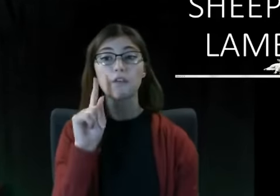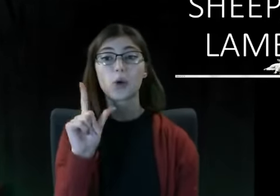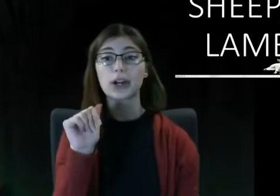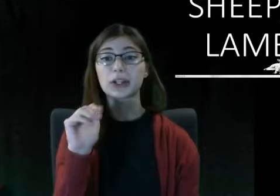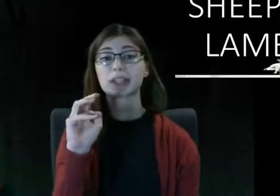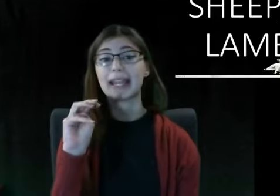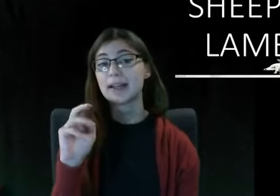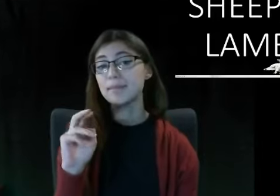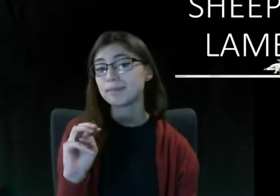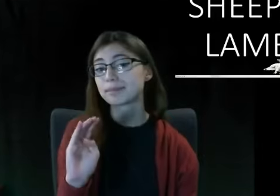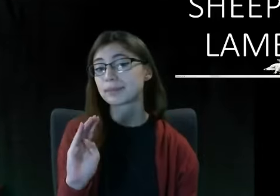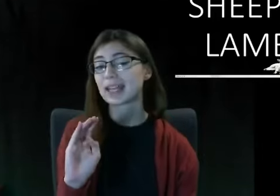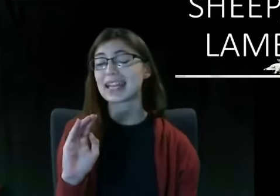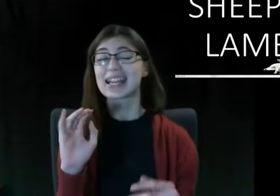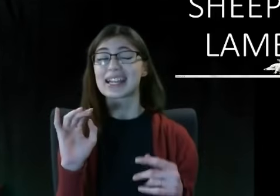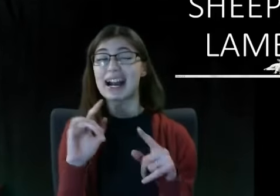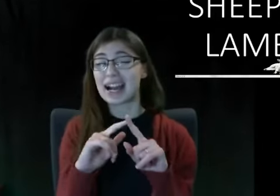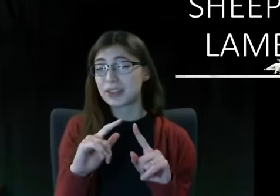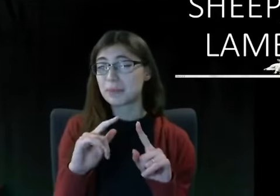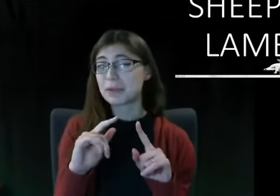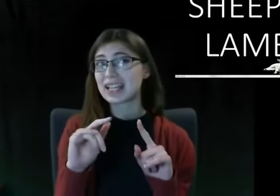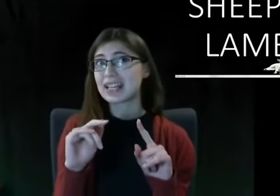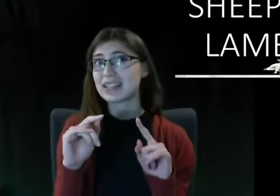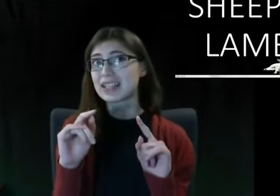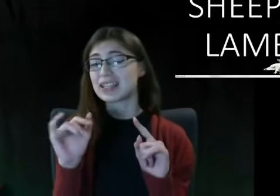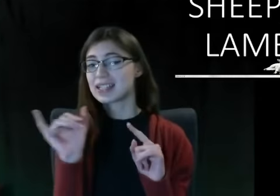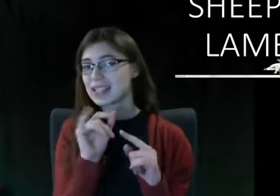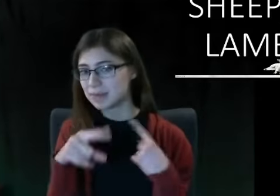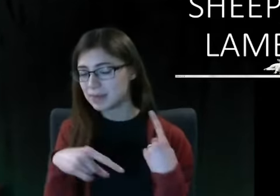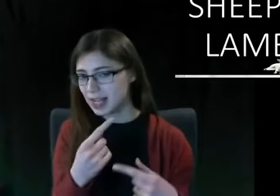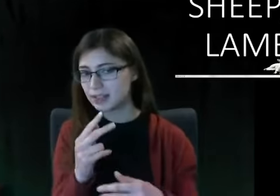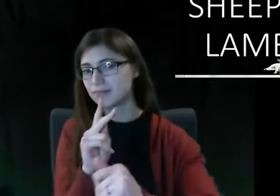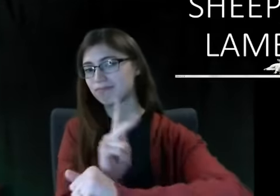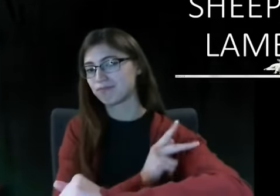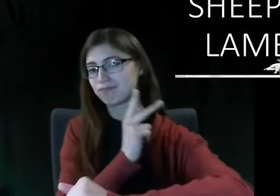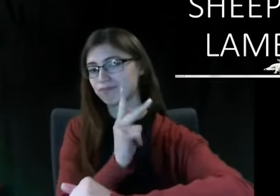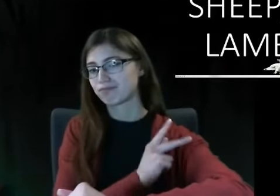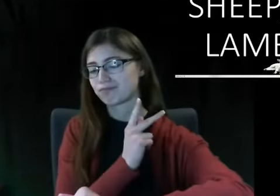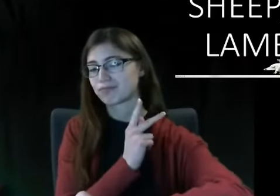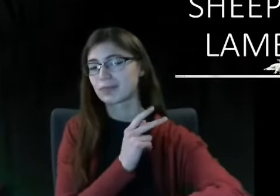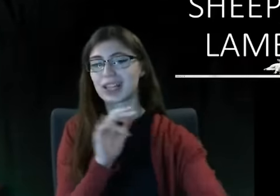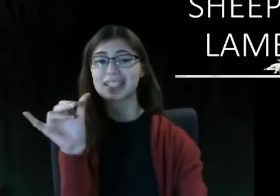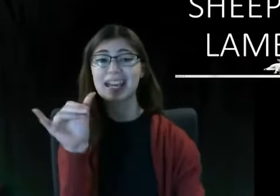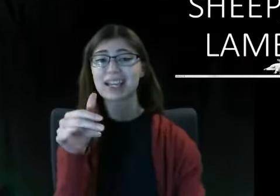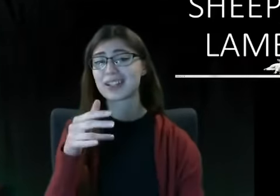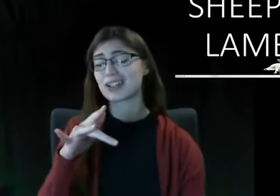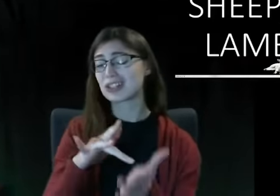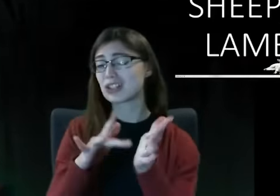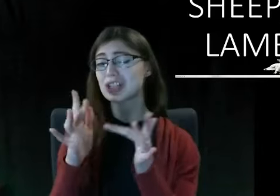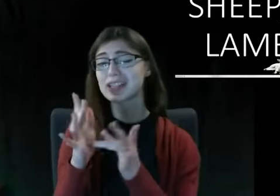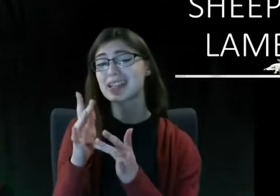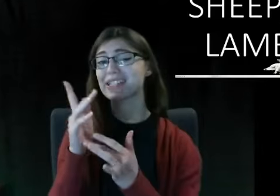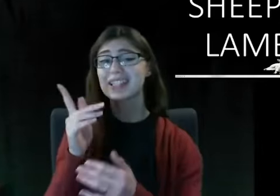For lamb, it can either be the same sign, like Jesus is